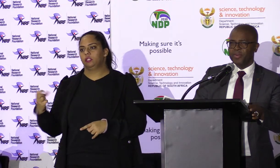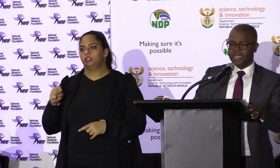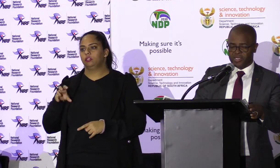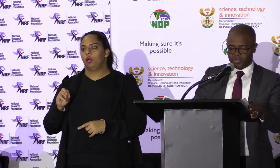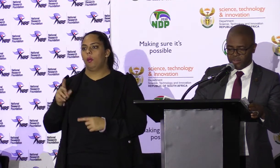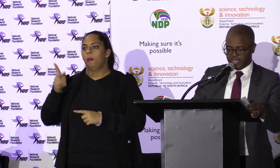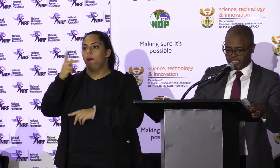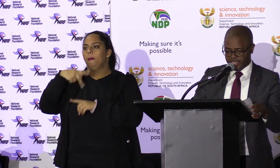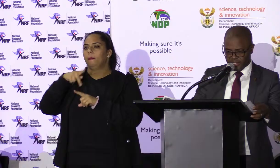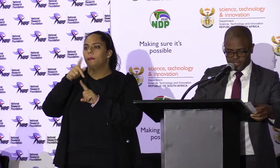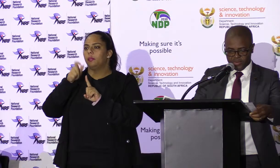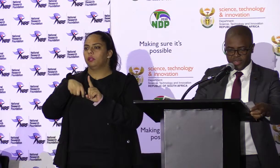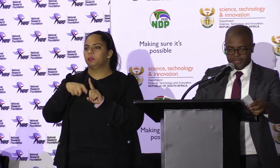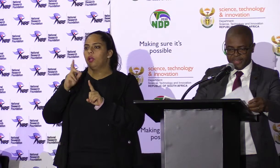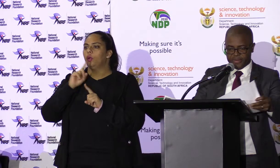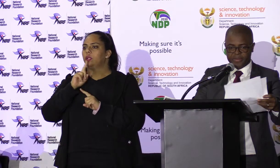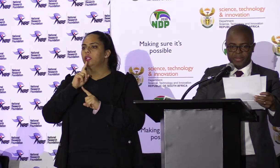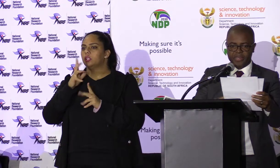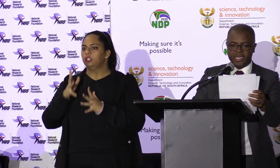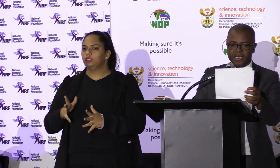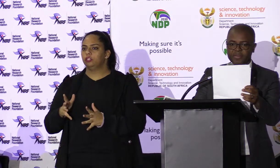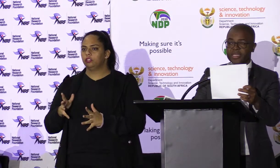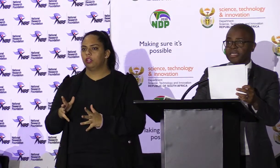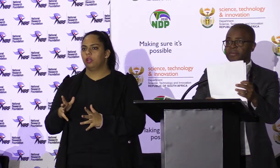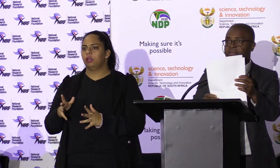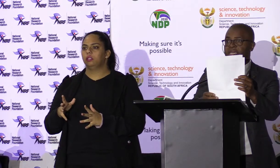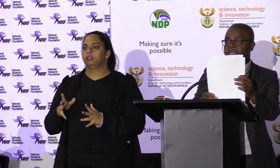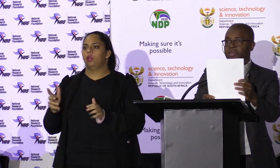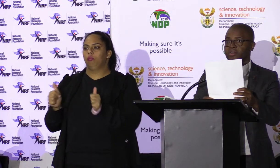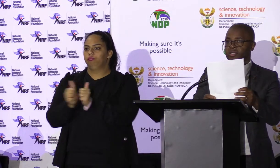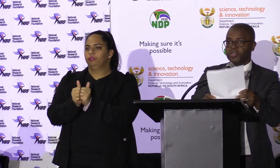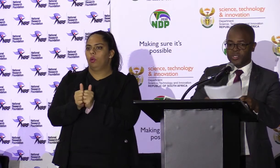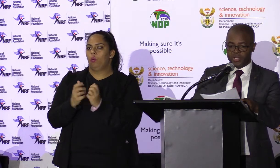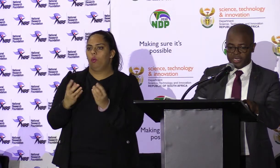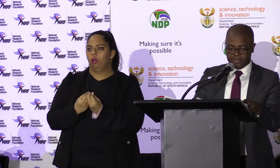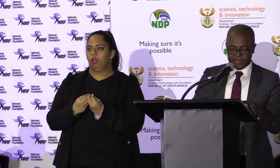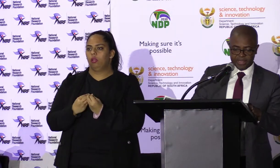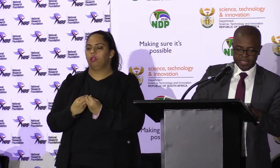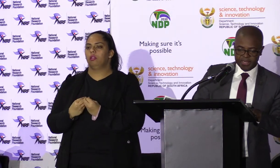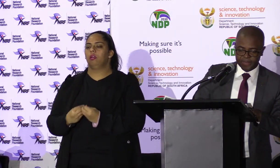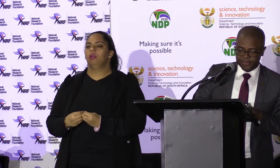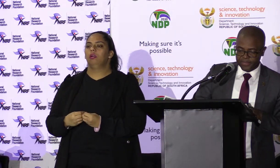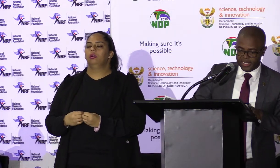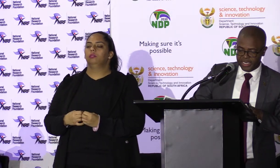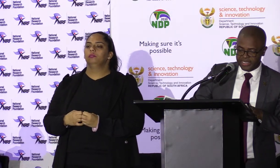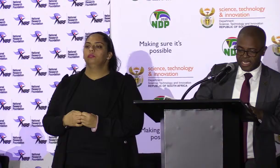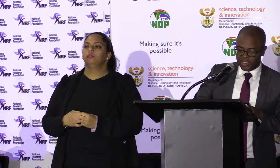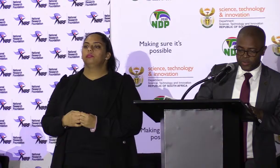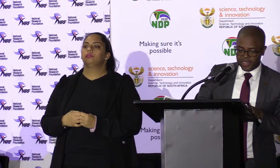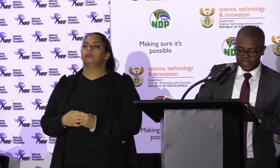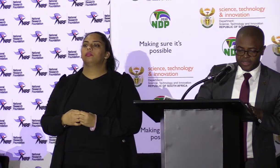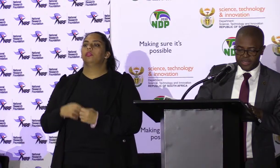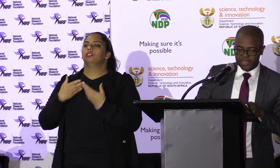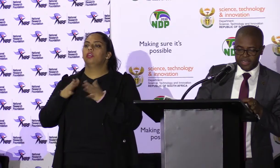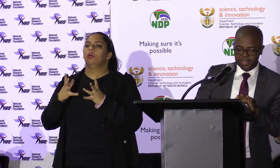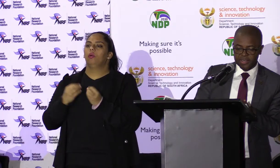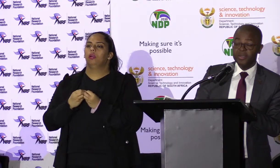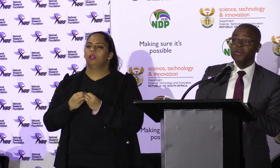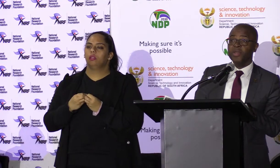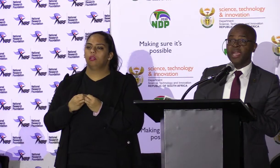their principals or teachers, whoever accompanying them, may also join them. Let's start